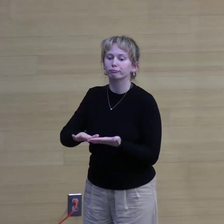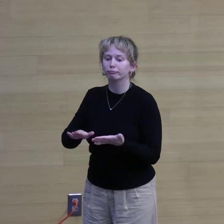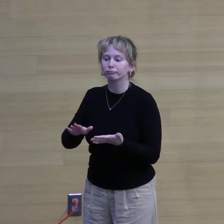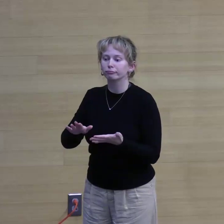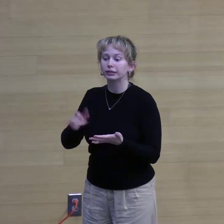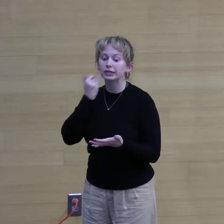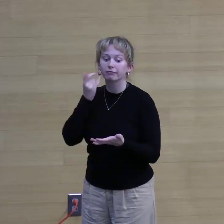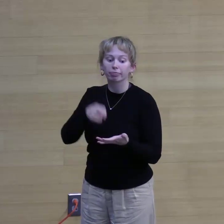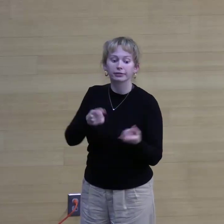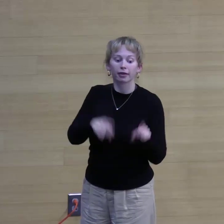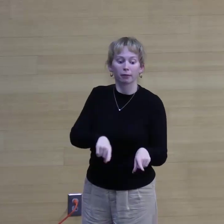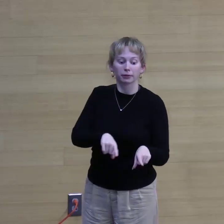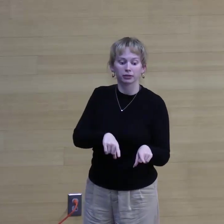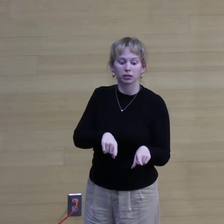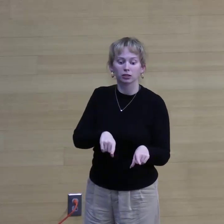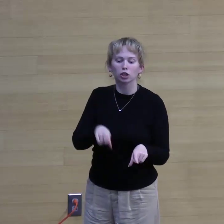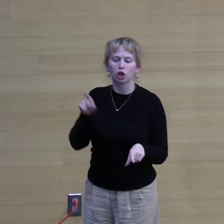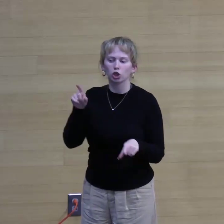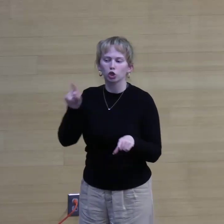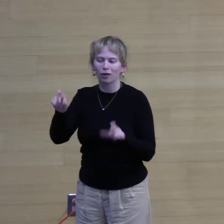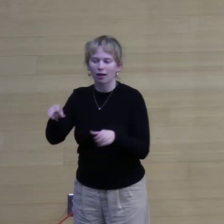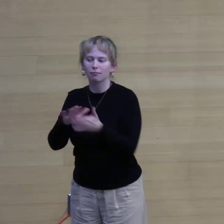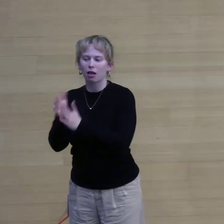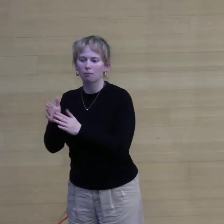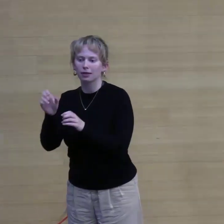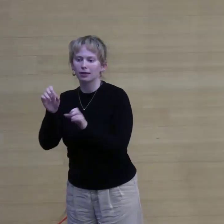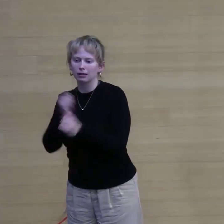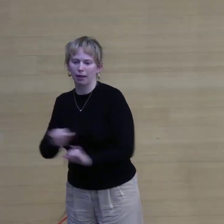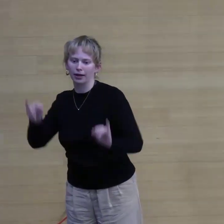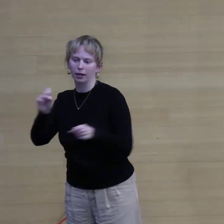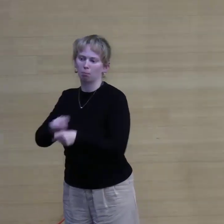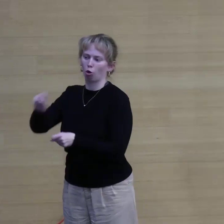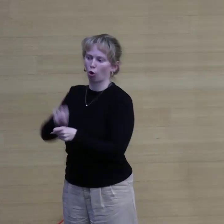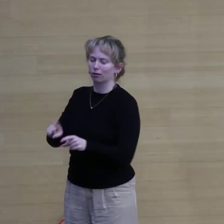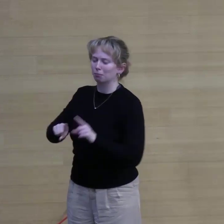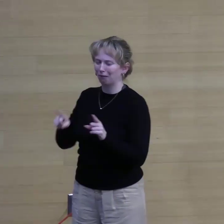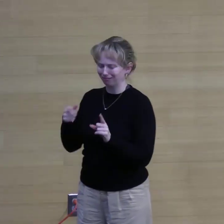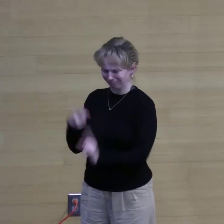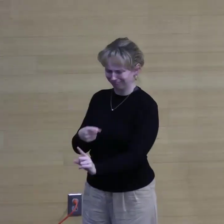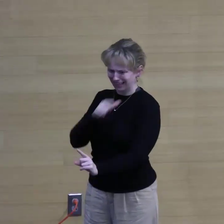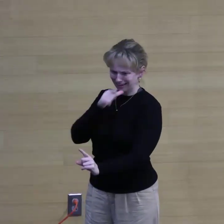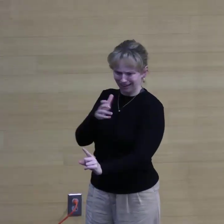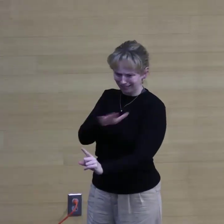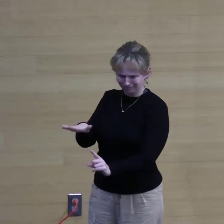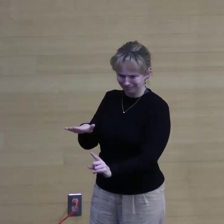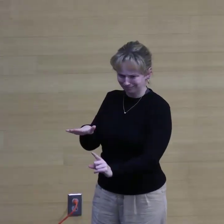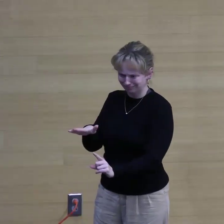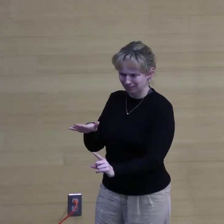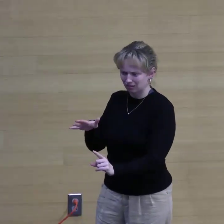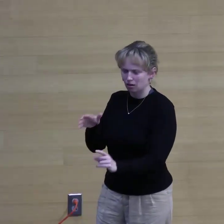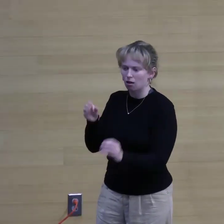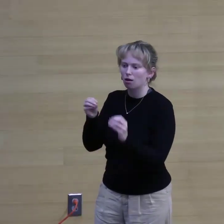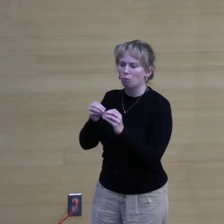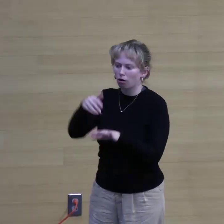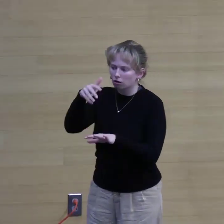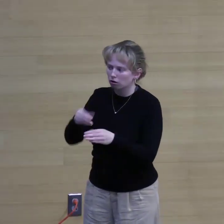if you do this, you can be independent, you can be employed, but that's not what we're all here for. We're all here for a much richer life,